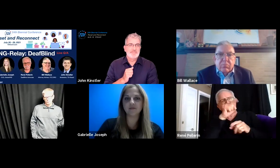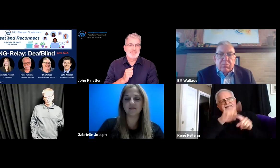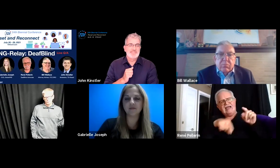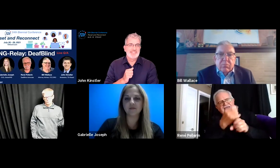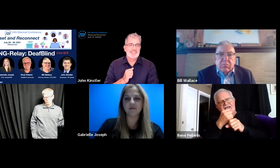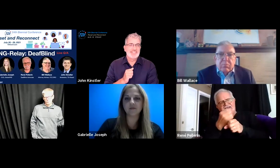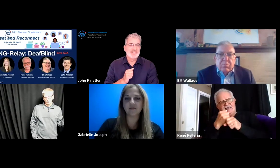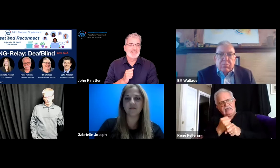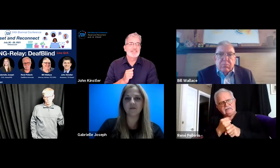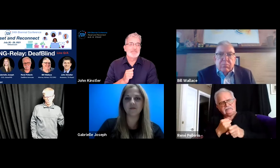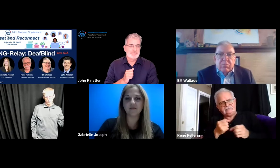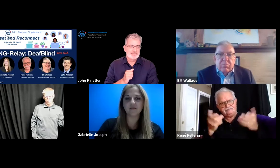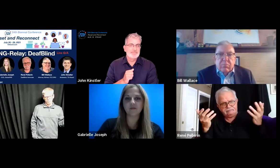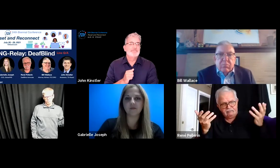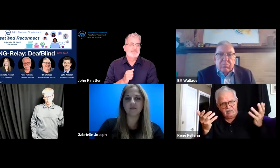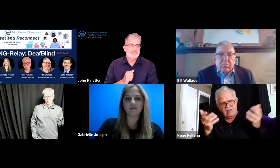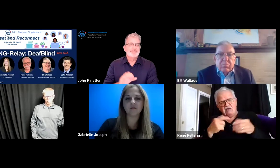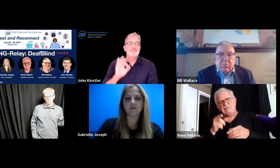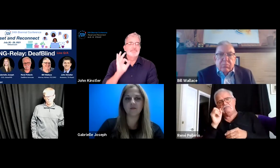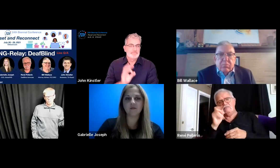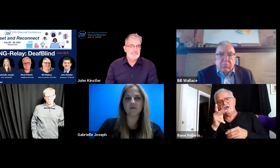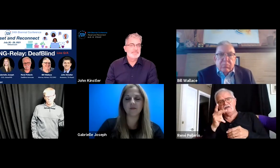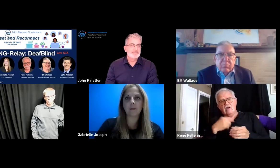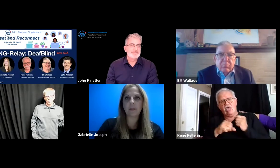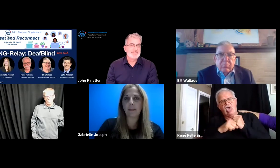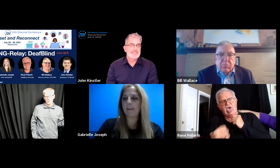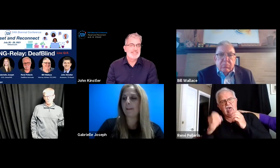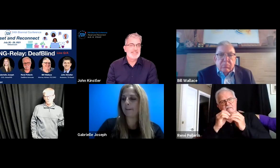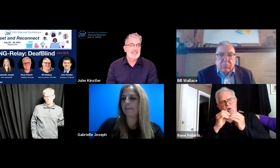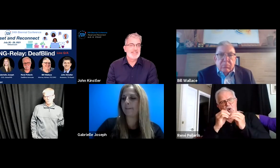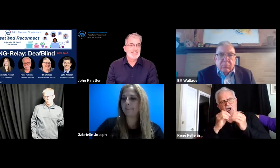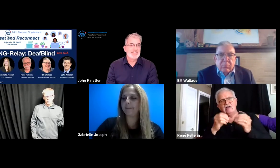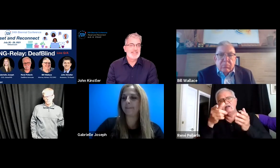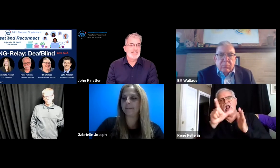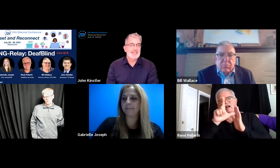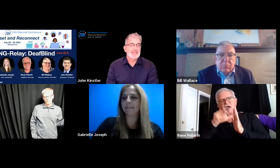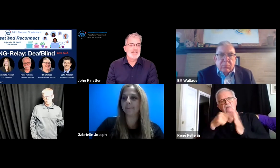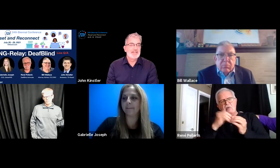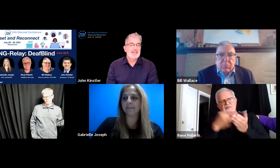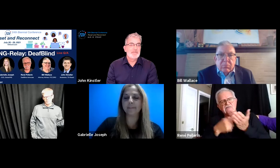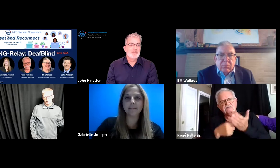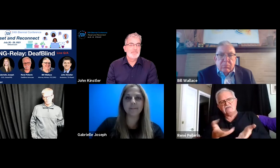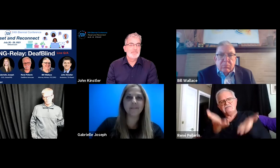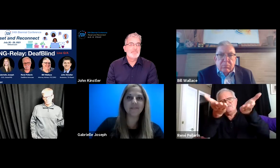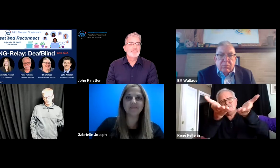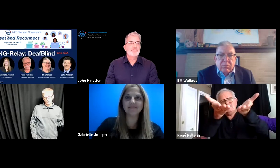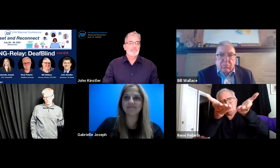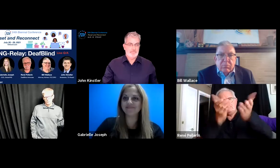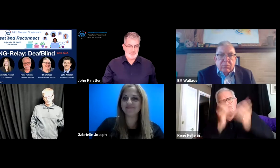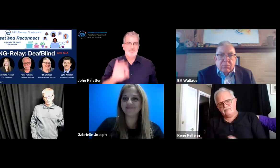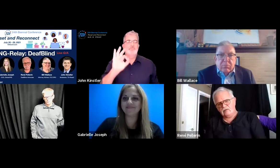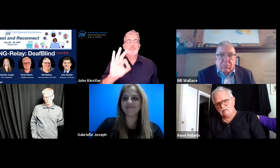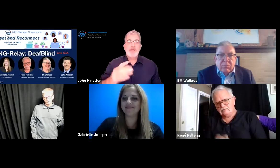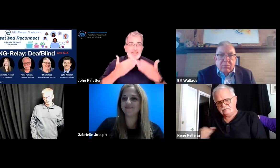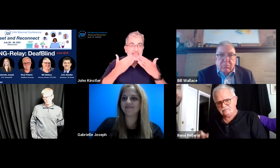still there's a lot of restrictions all over the place where we can't get the equipment. So I could go on more and more